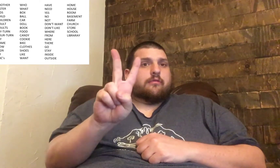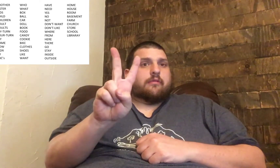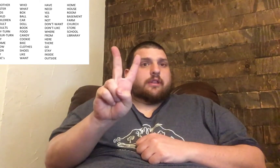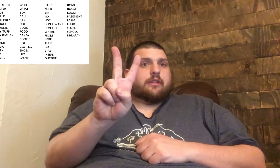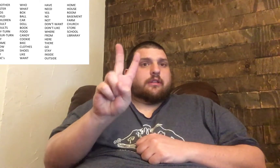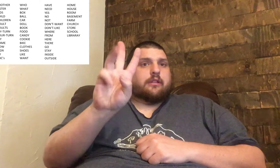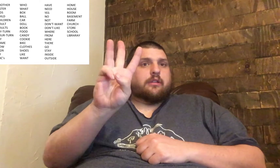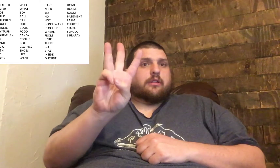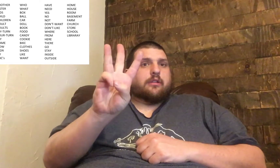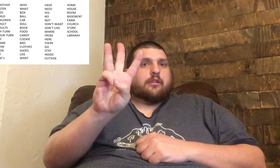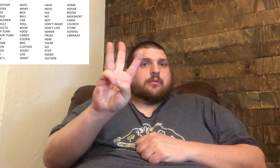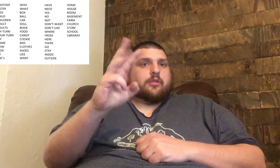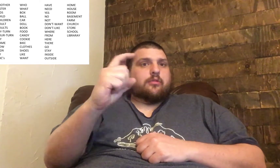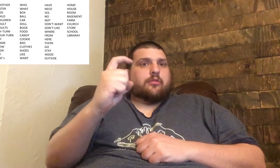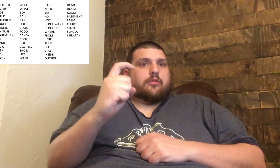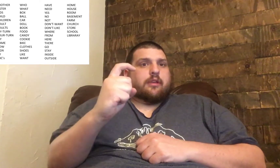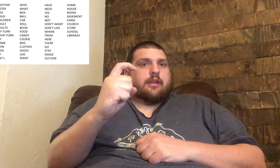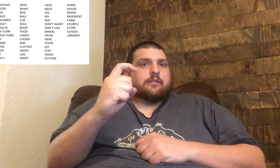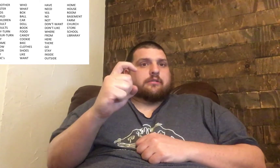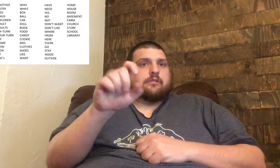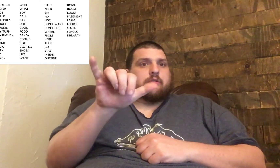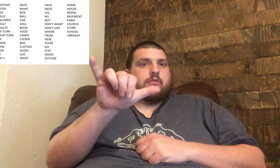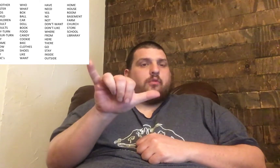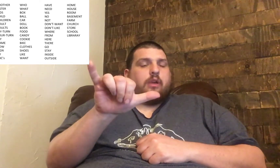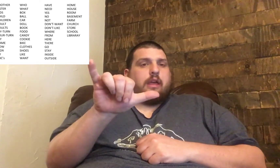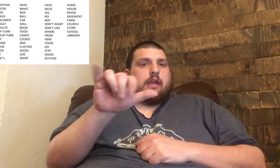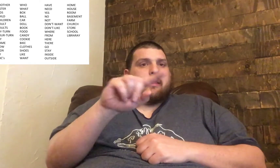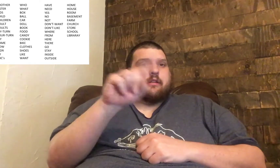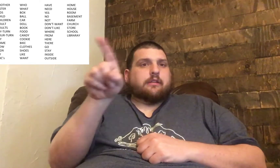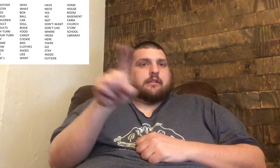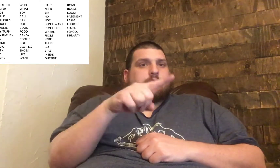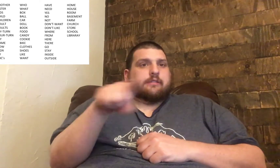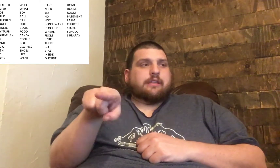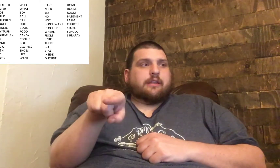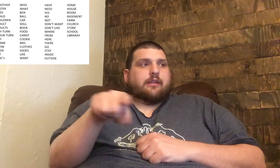V, W, X, Y, Z.